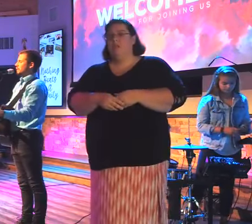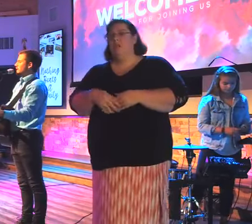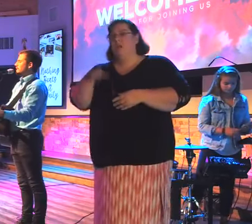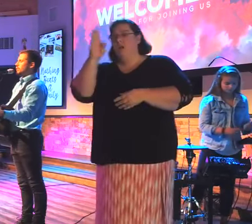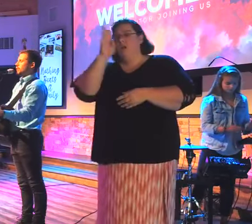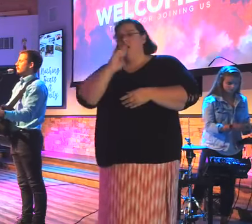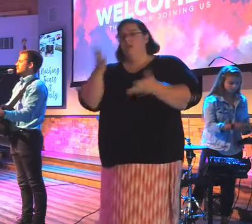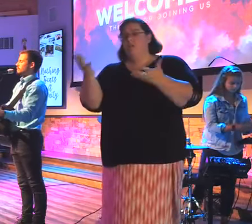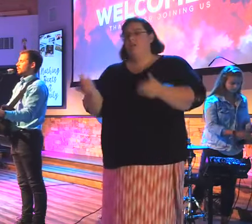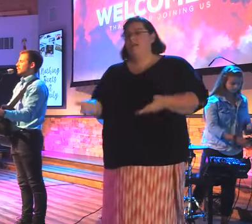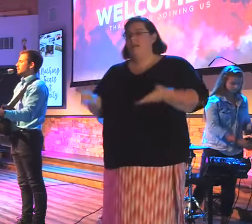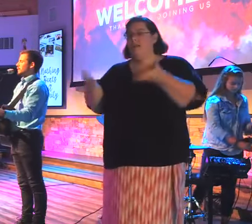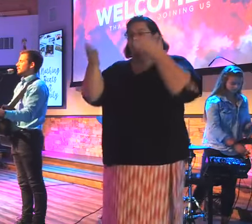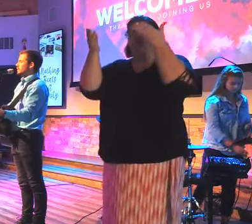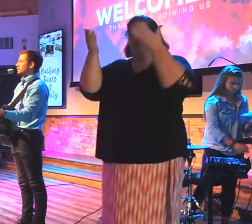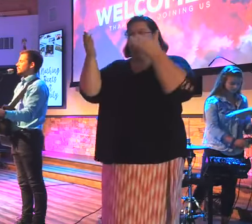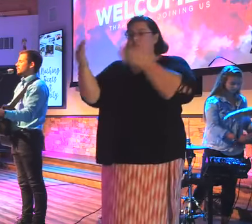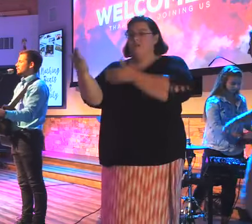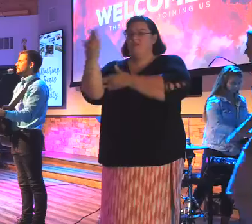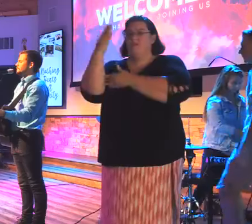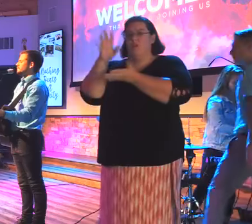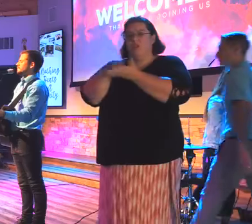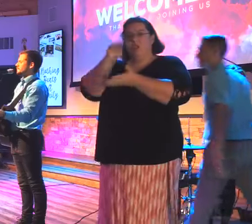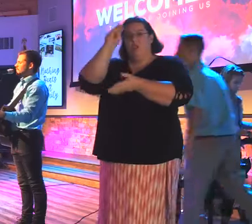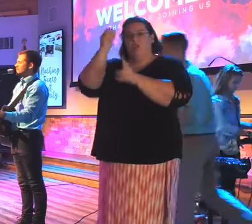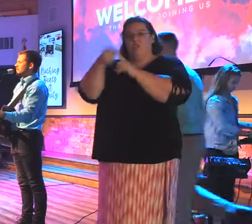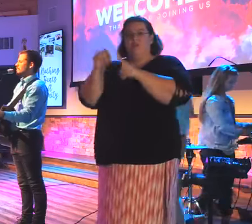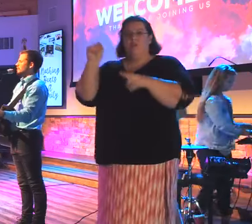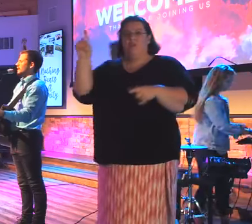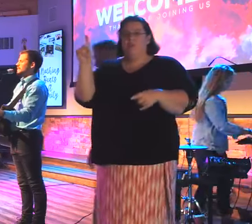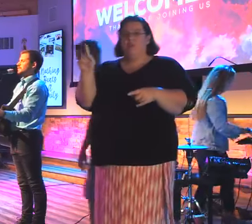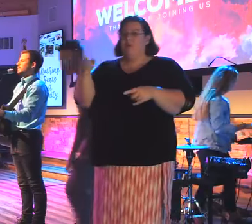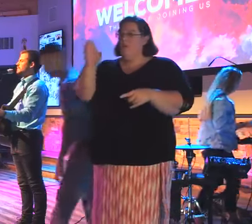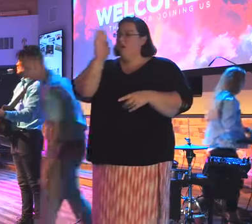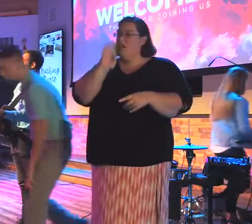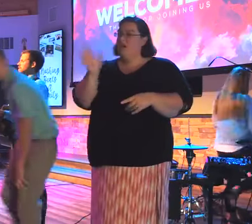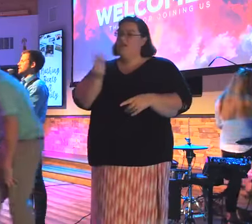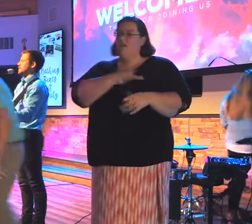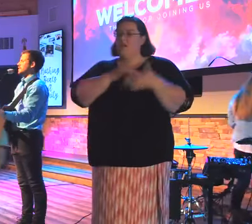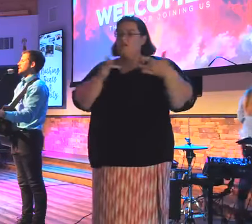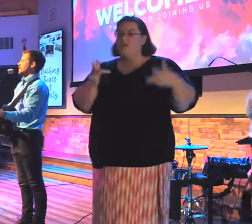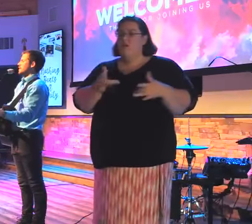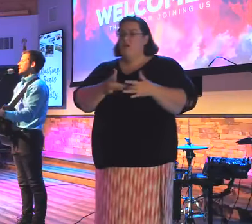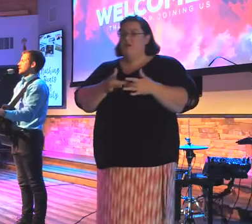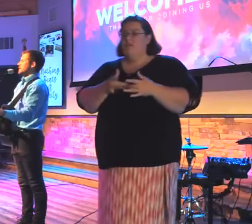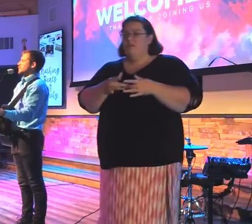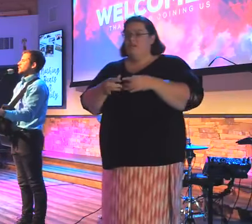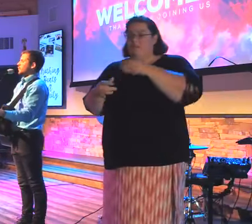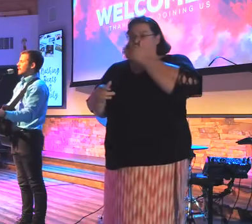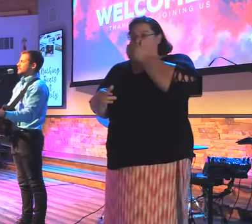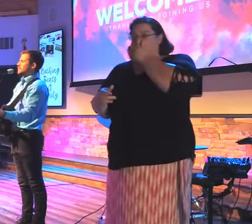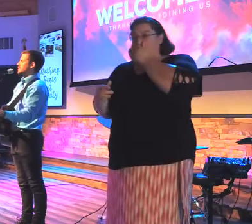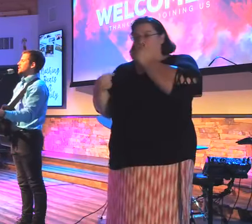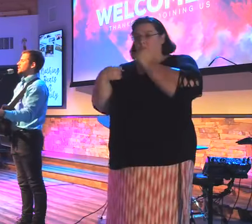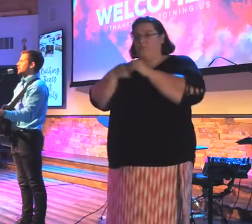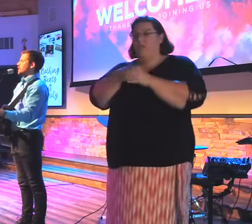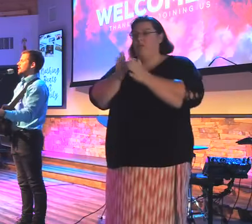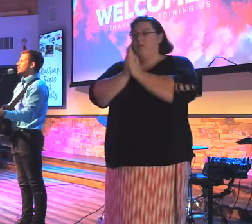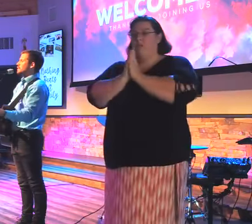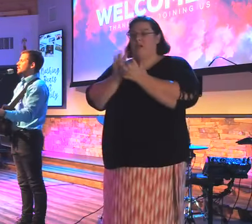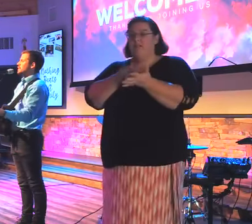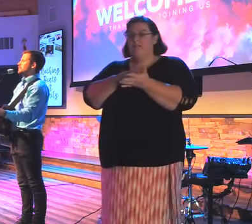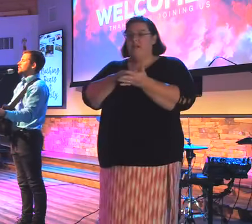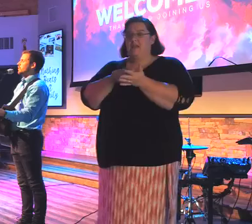God, we just want to lift you up this morning. We want to learn from you. So God, speak to us. As we pray, as we study your